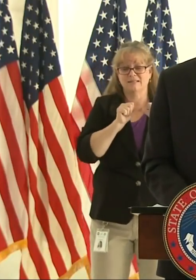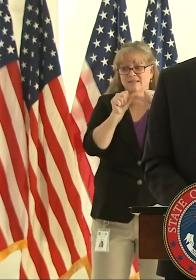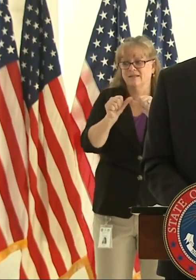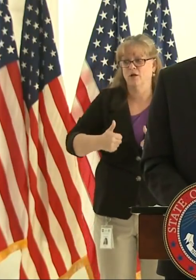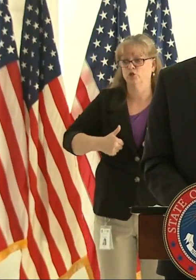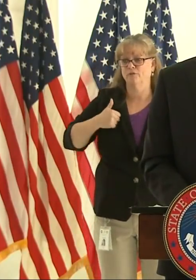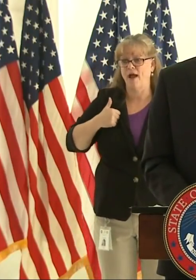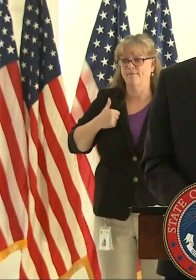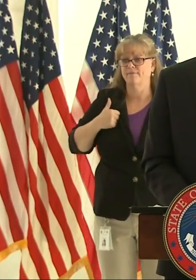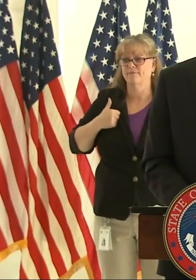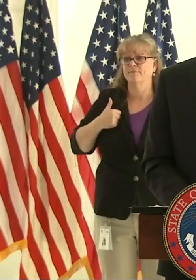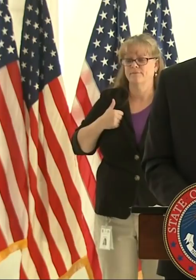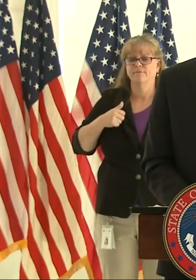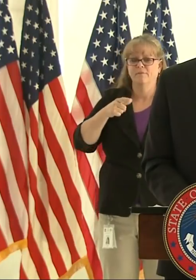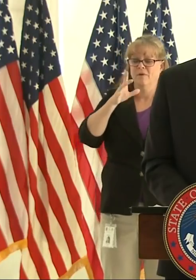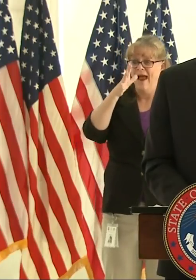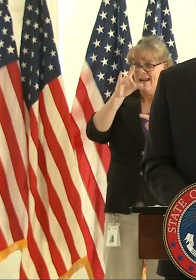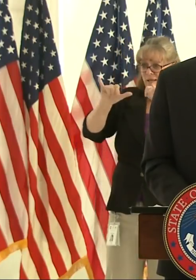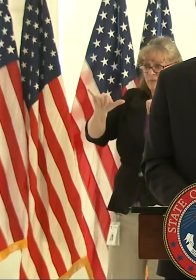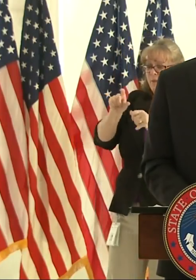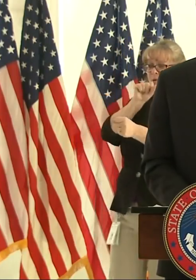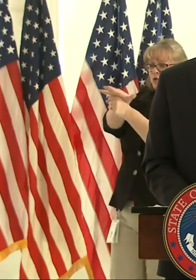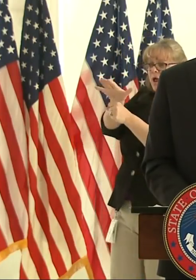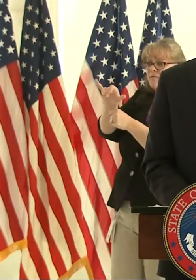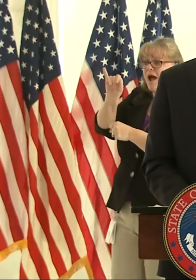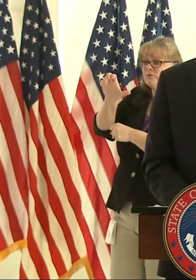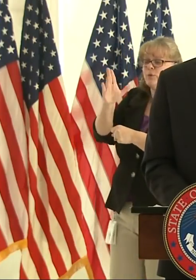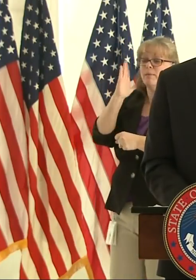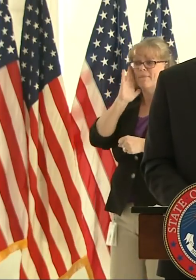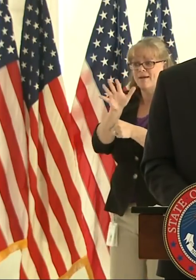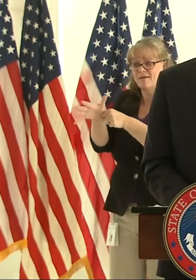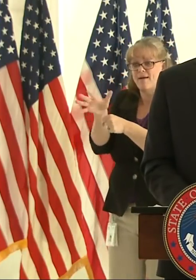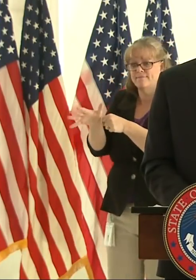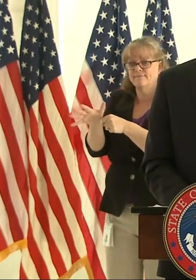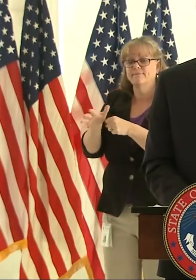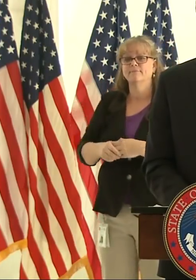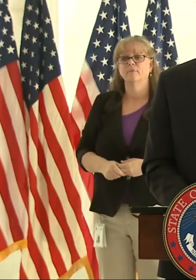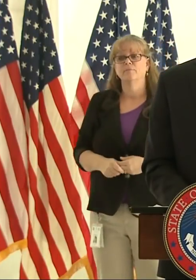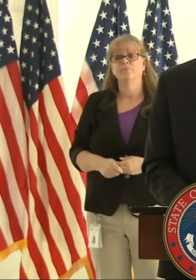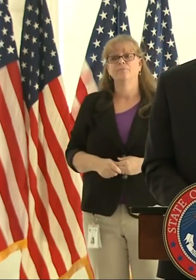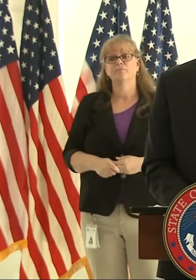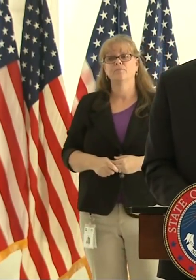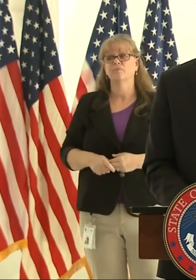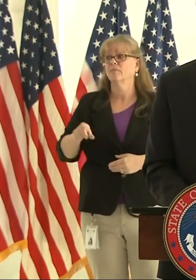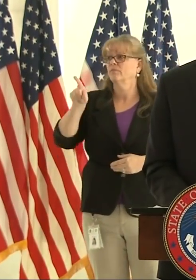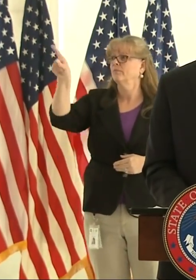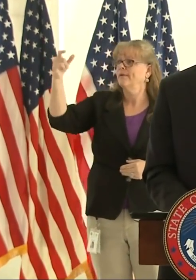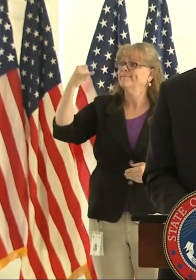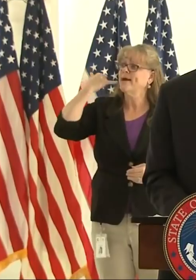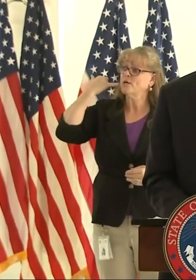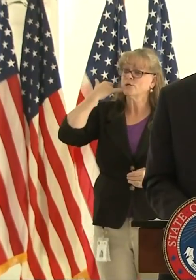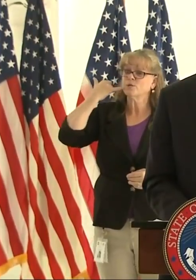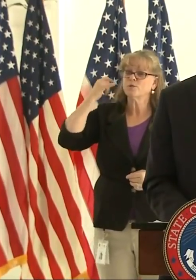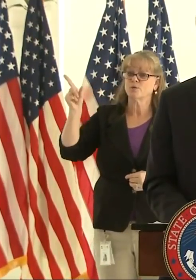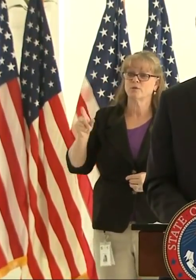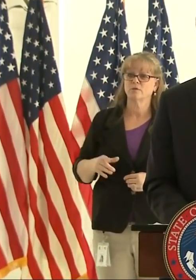Governor Charles Ashby from the Grand Junction Daily Sentinel. This morning, the Mesa County Board of Commissioners approved 3 letters to